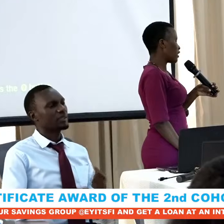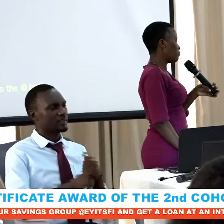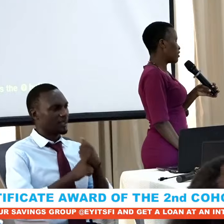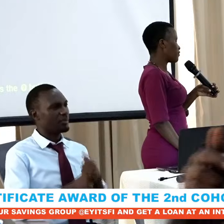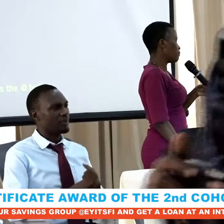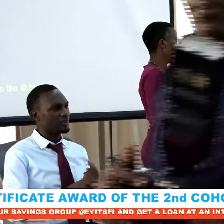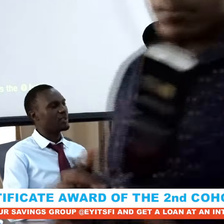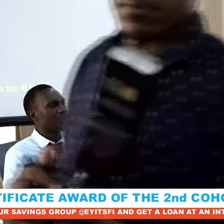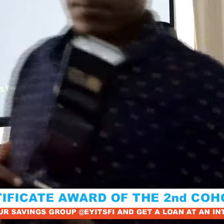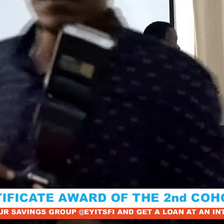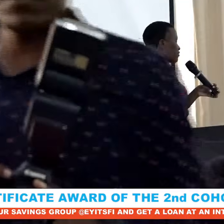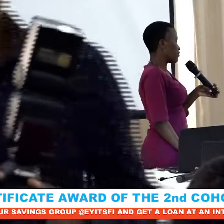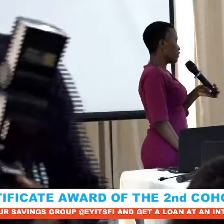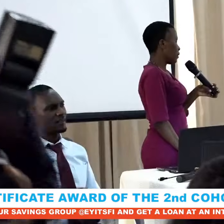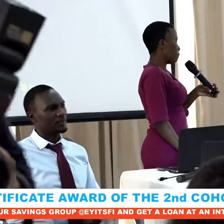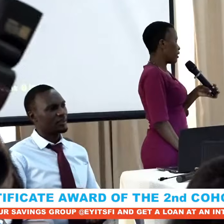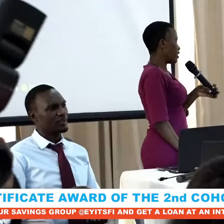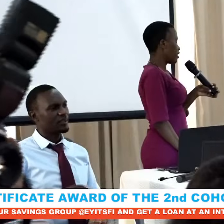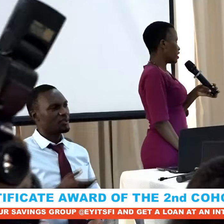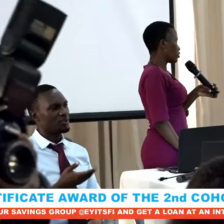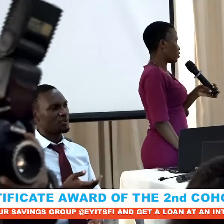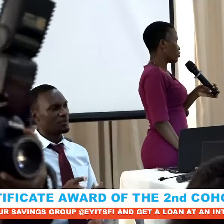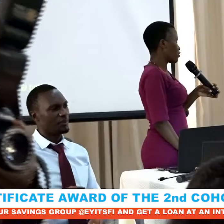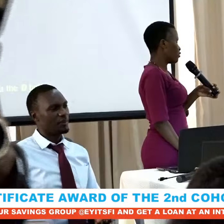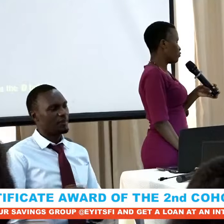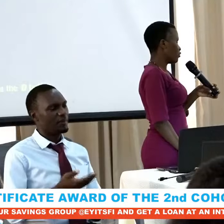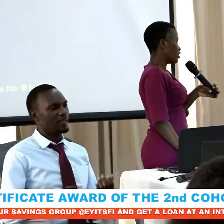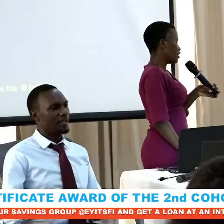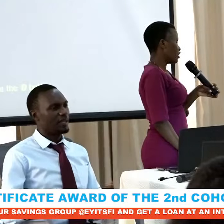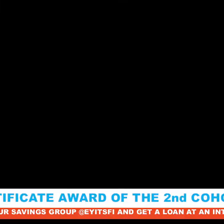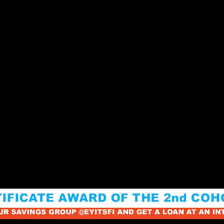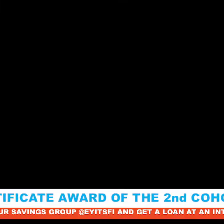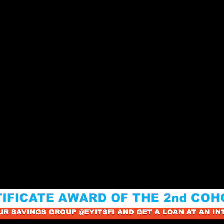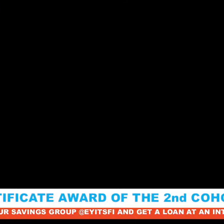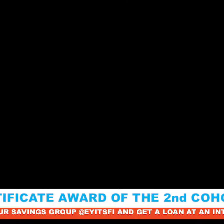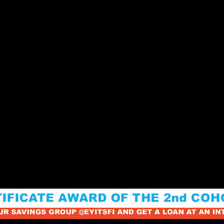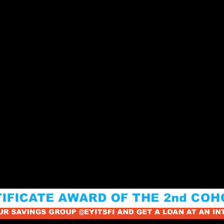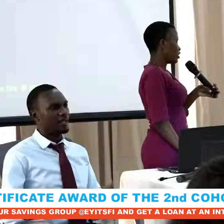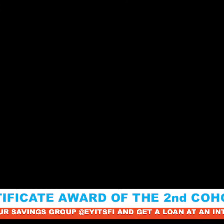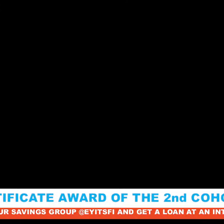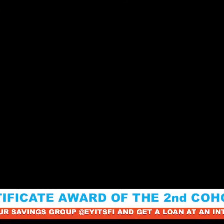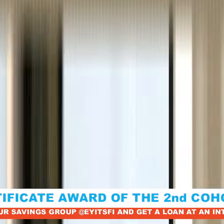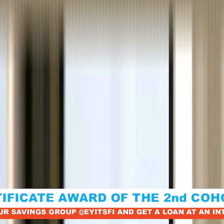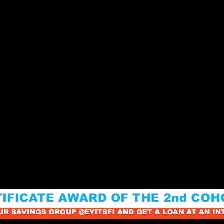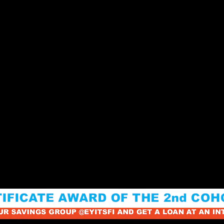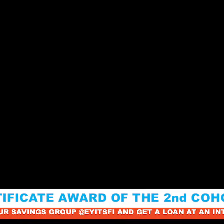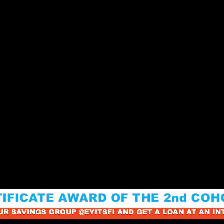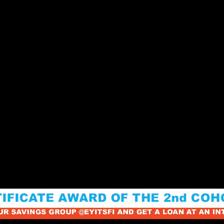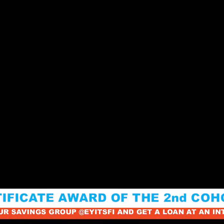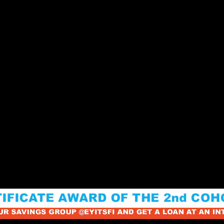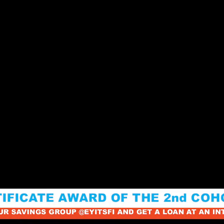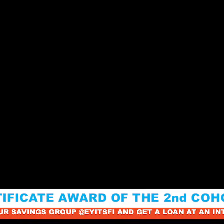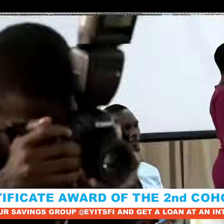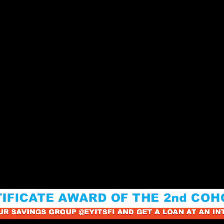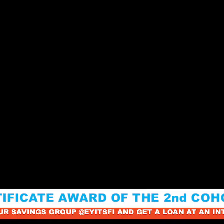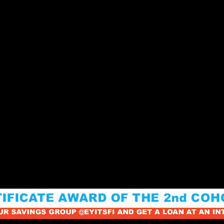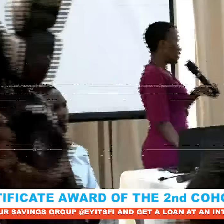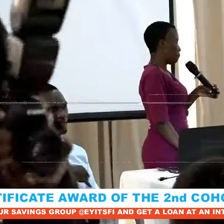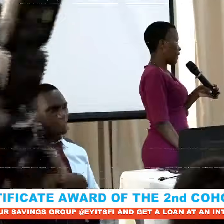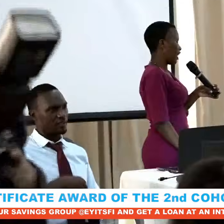may admit me, but be inclusive in your programming, in your budgeting